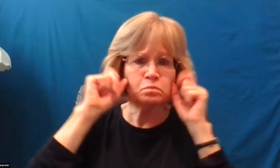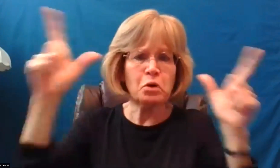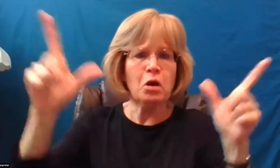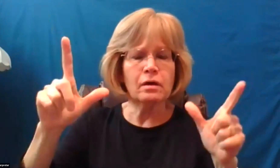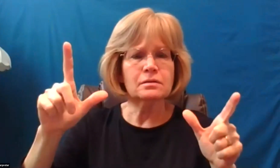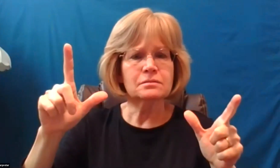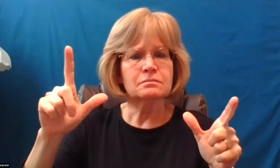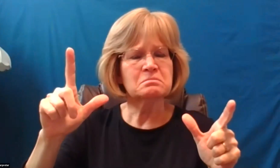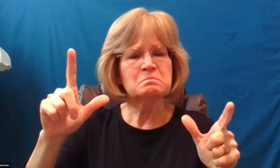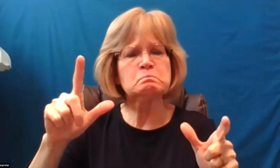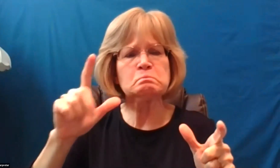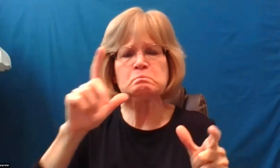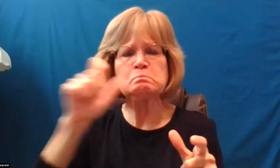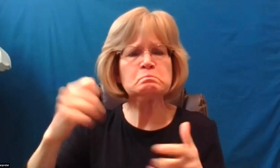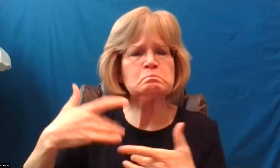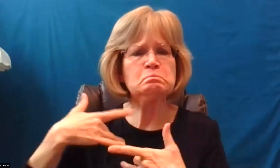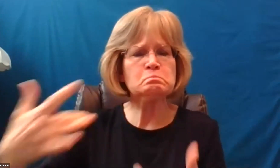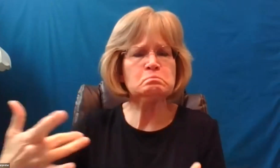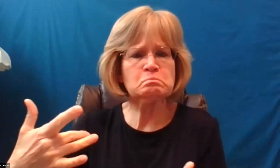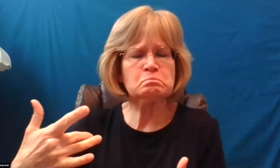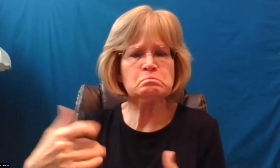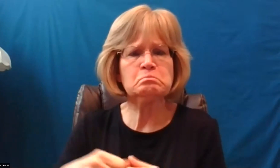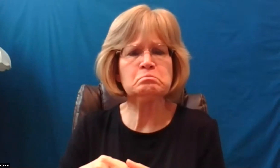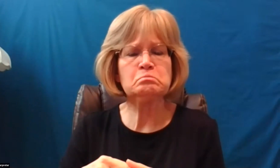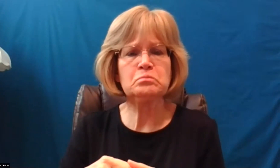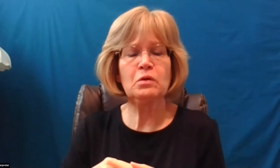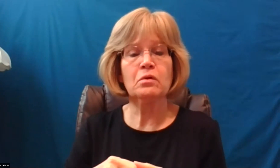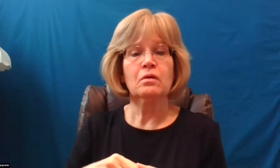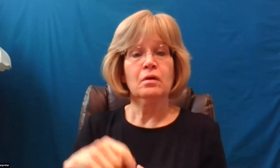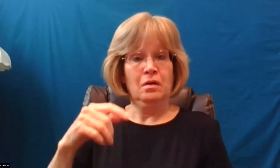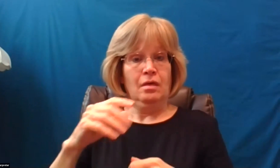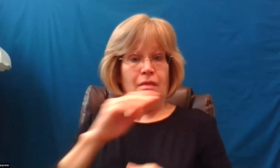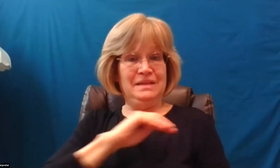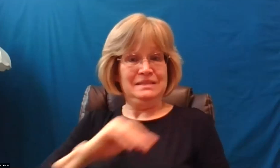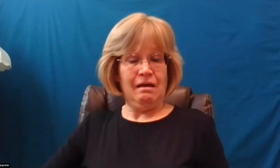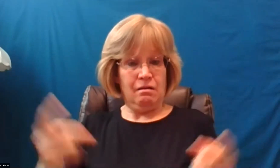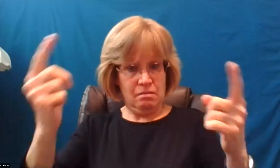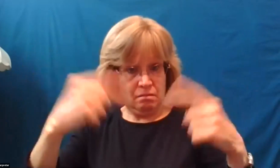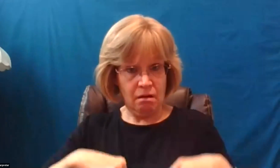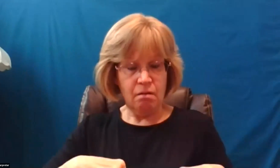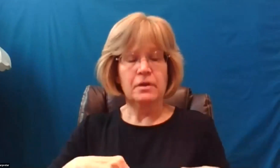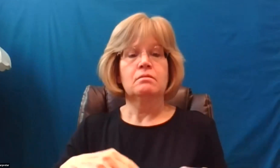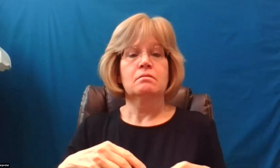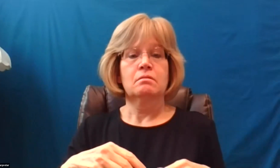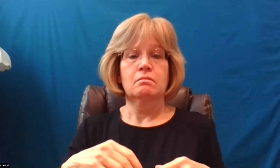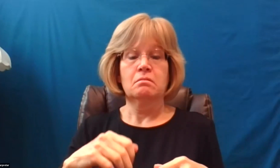the Messiah and his new reign were not just subtly telegraphed or were mentioned on the